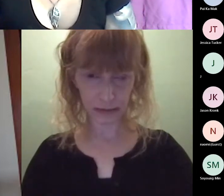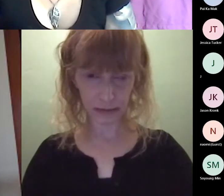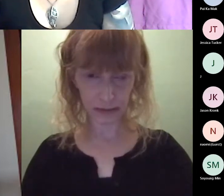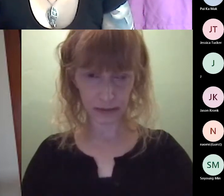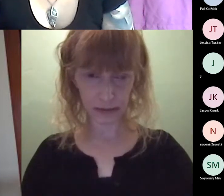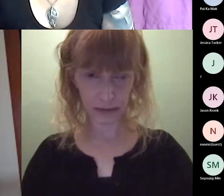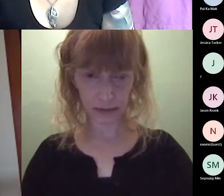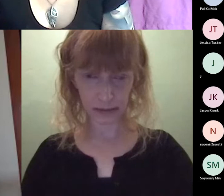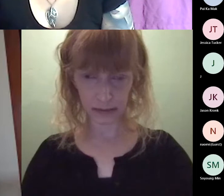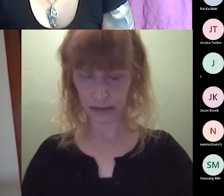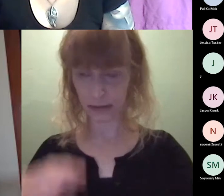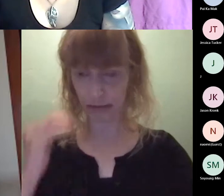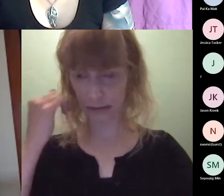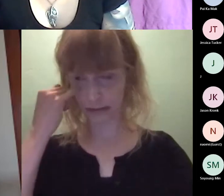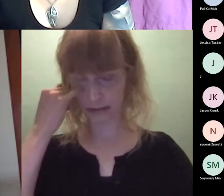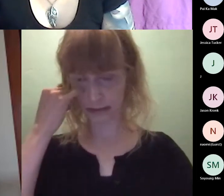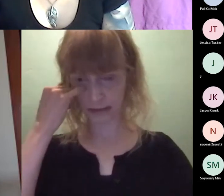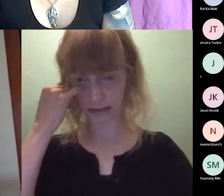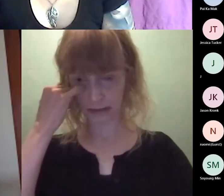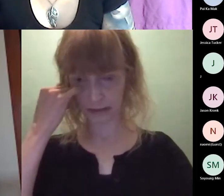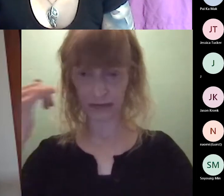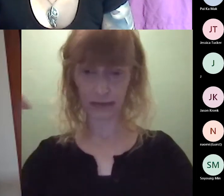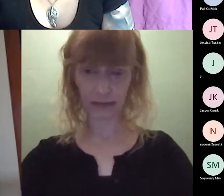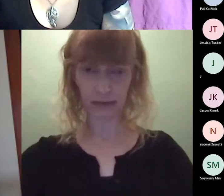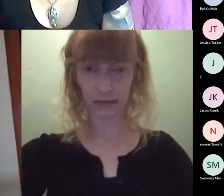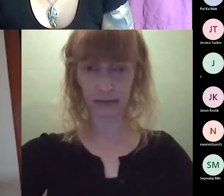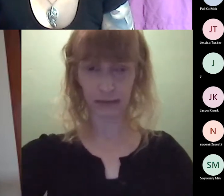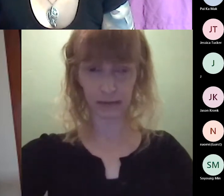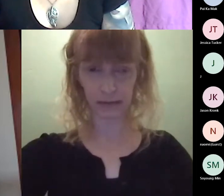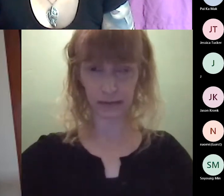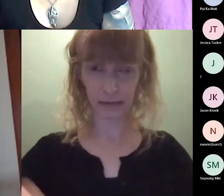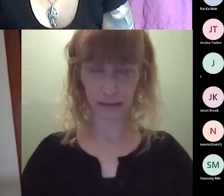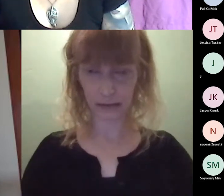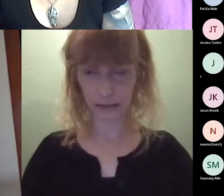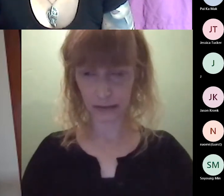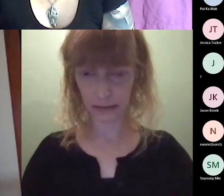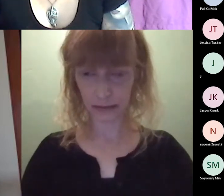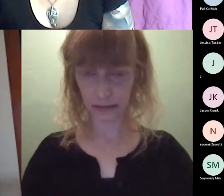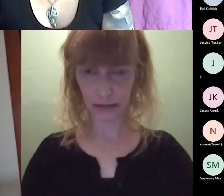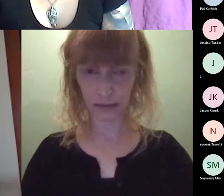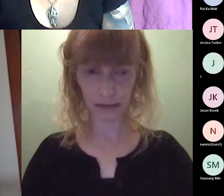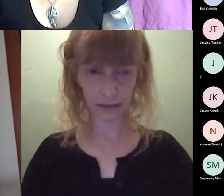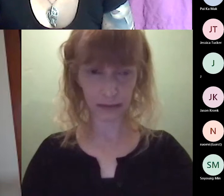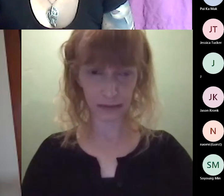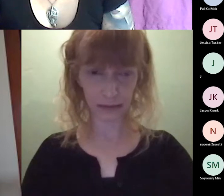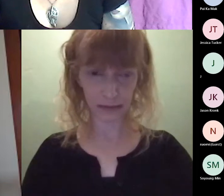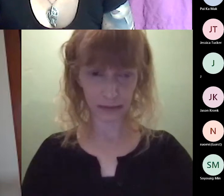information. So this session is with Stephanie Weir using keyword sign to read